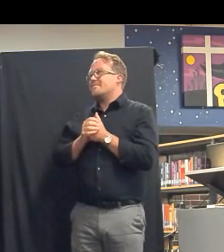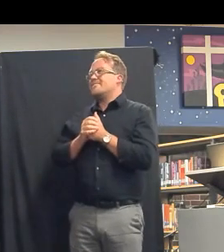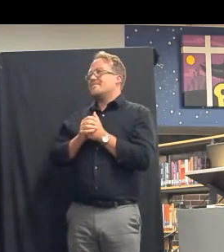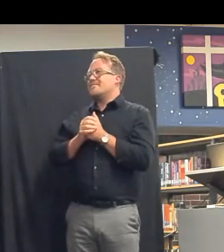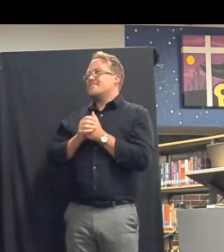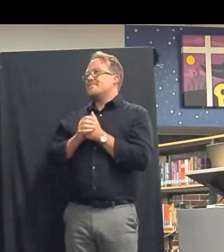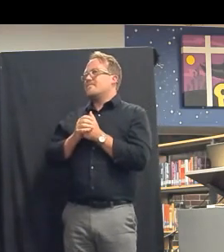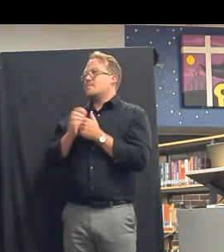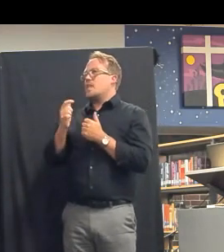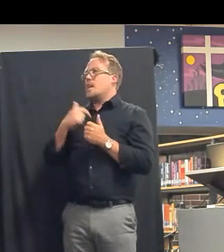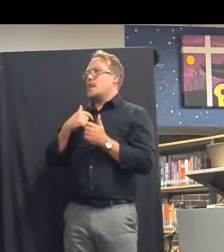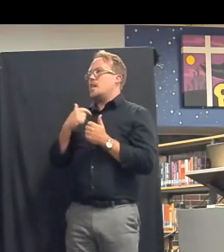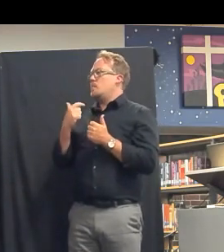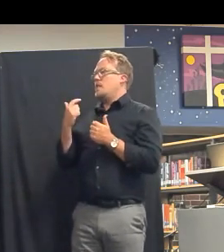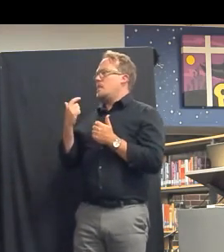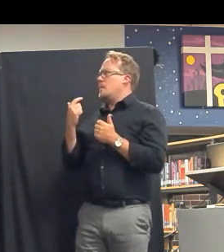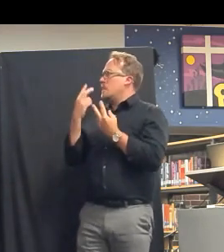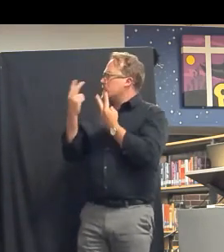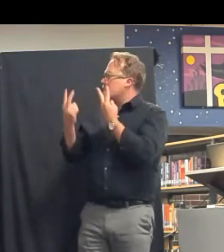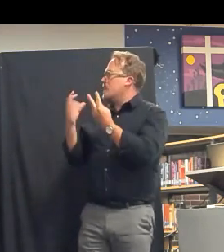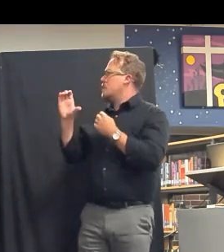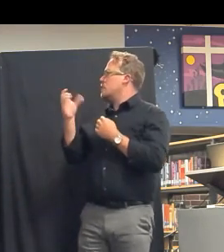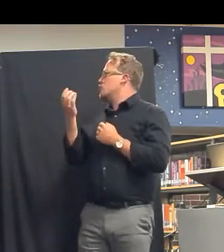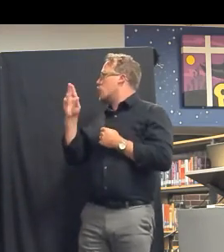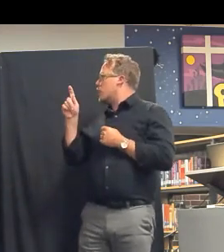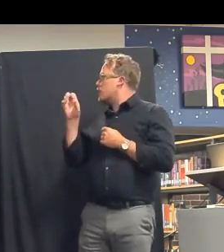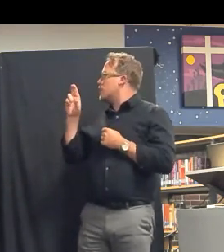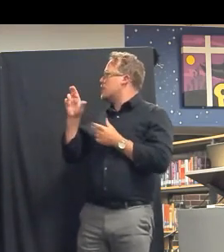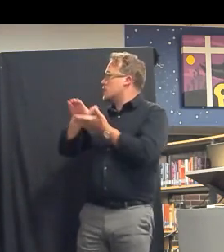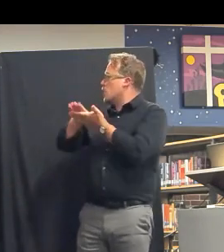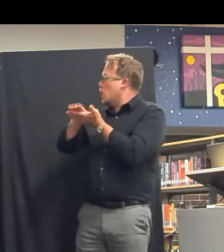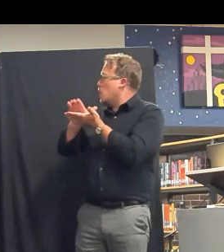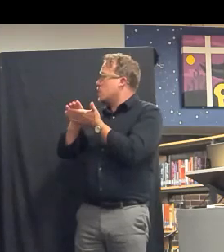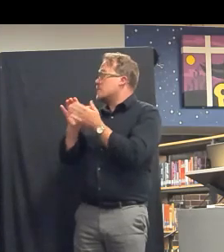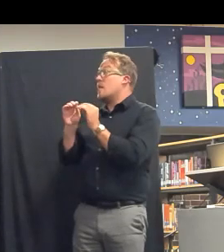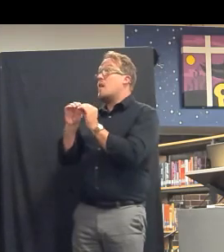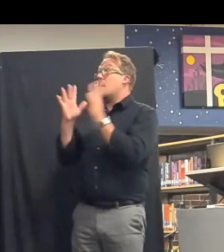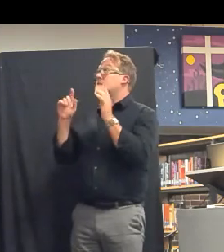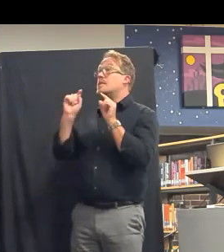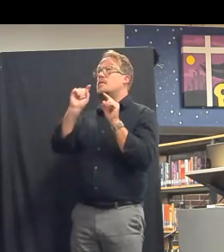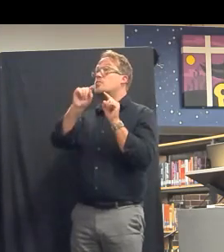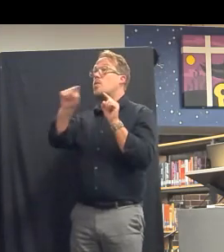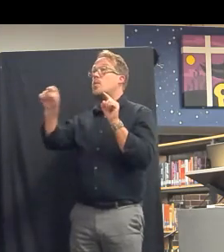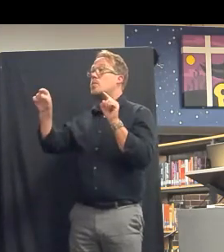I would be out in charter schools and obviously they didn't have,